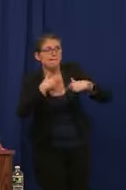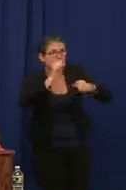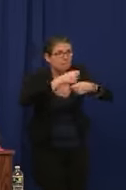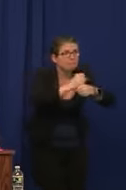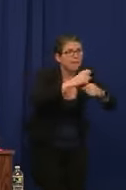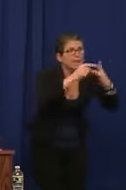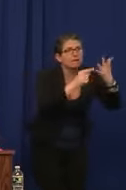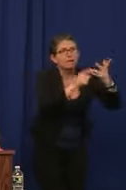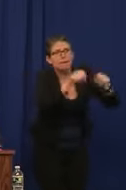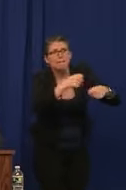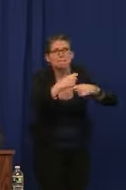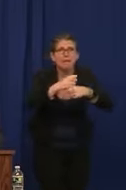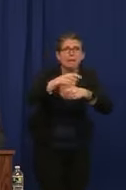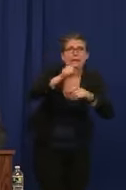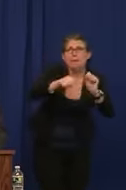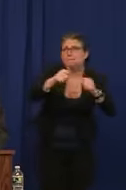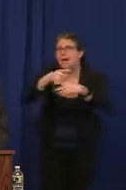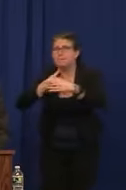of Maine.